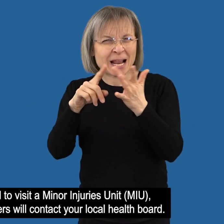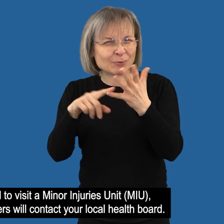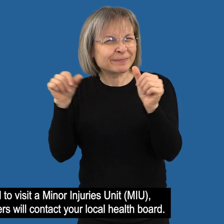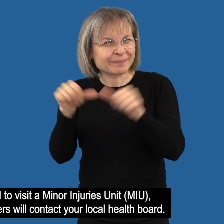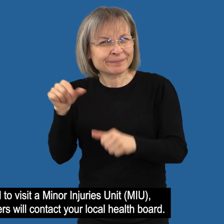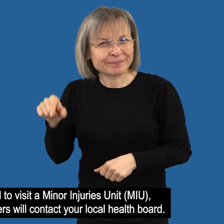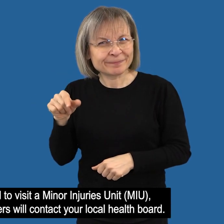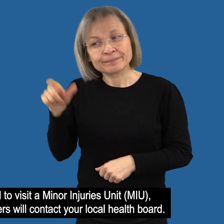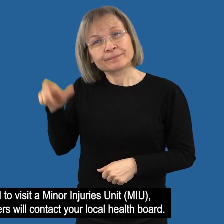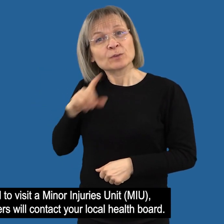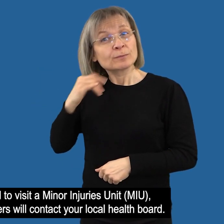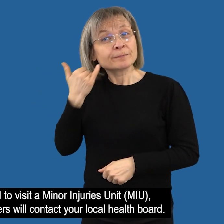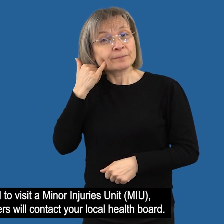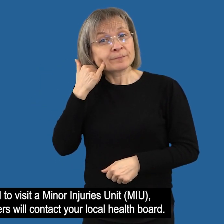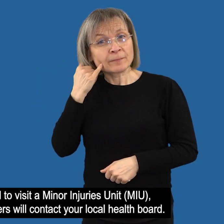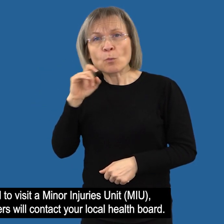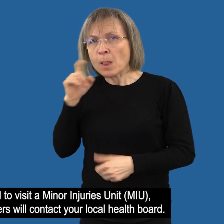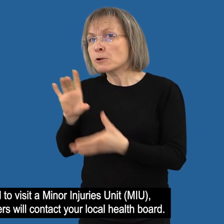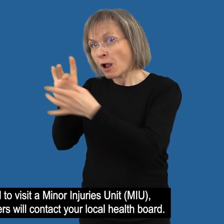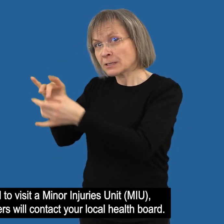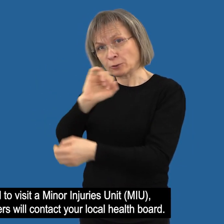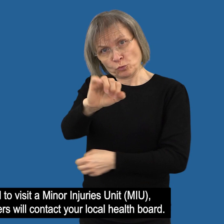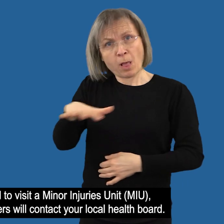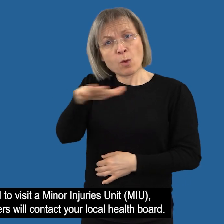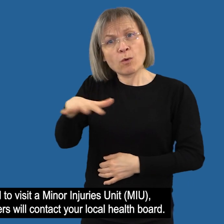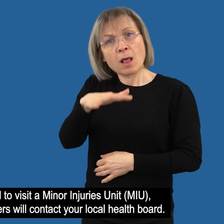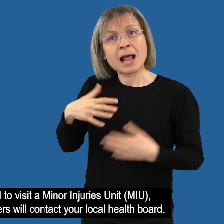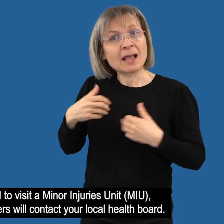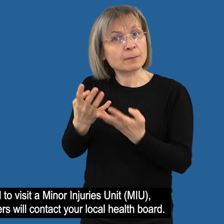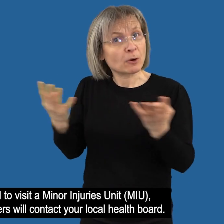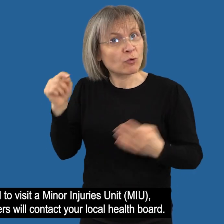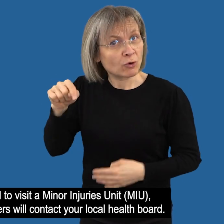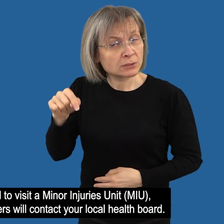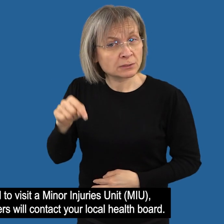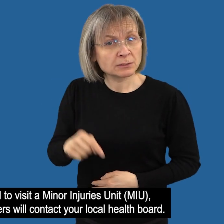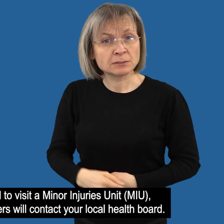unit, MIU, our call handlers will contact your local health board.